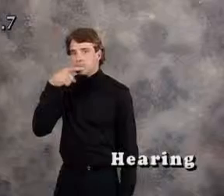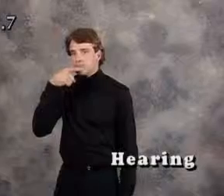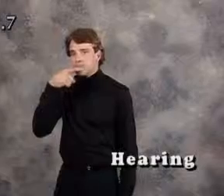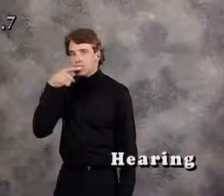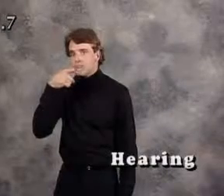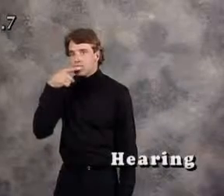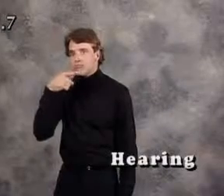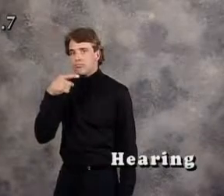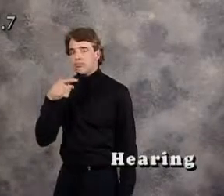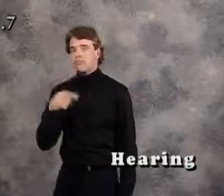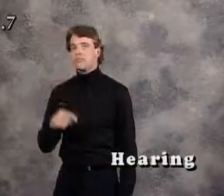Hearing.